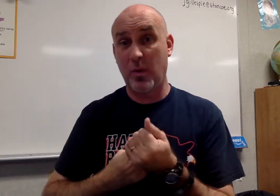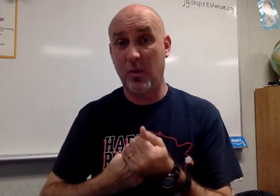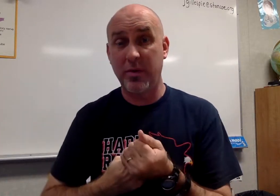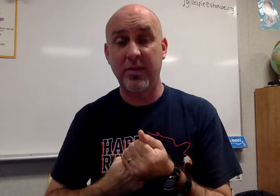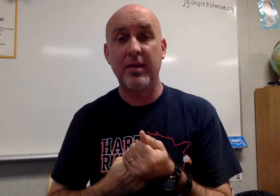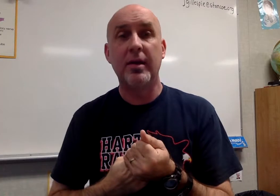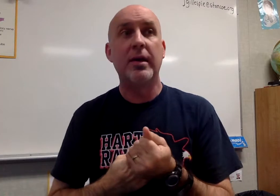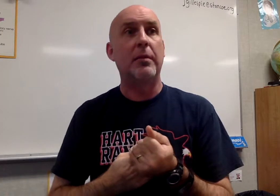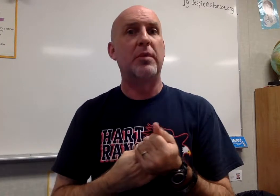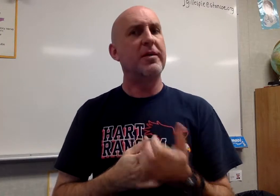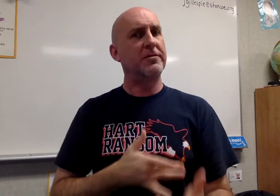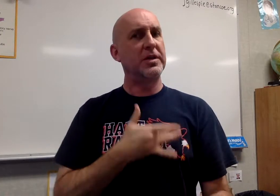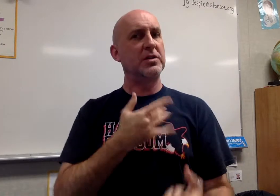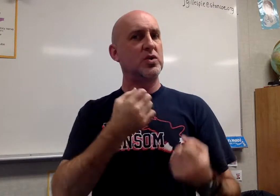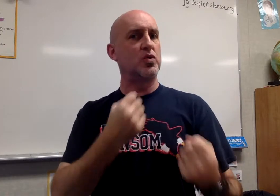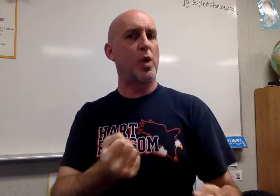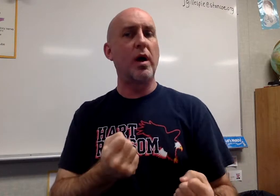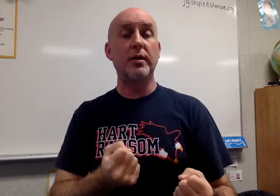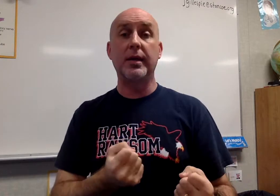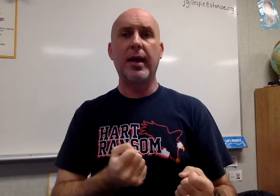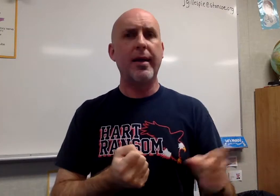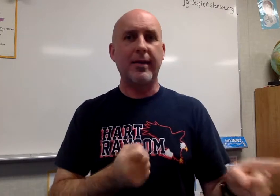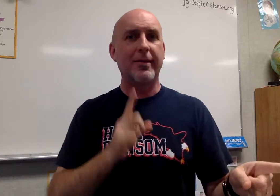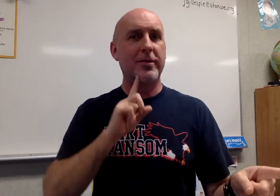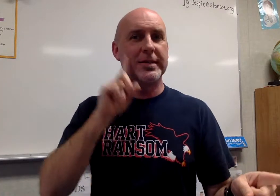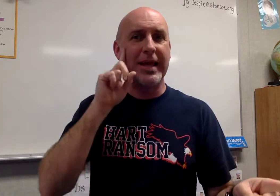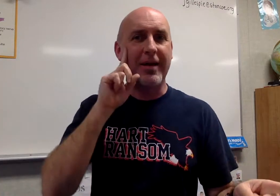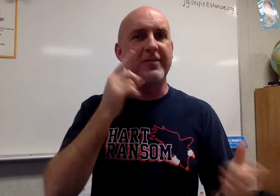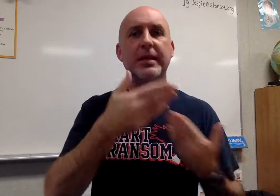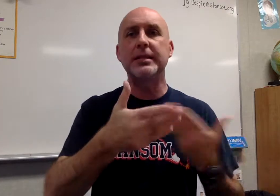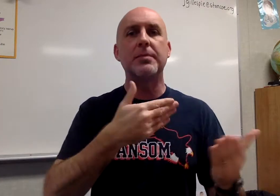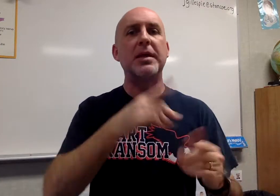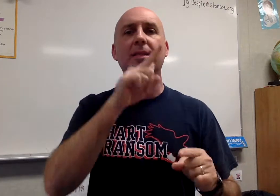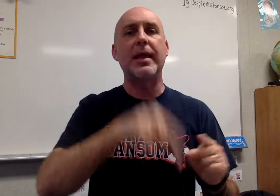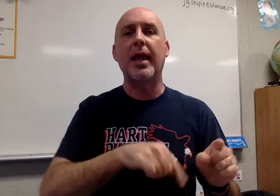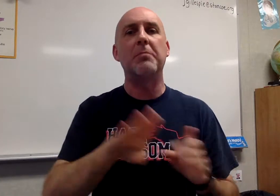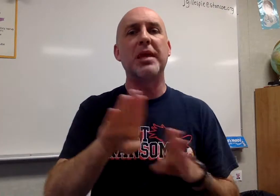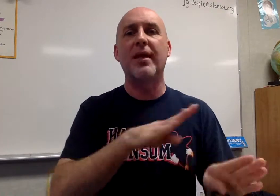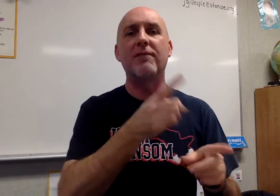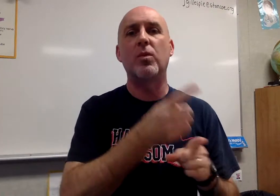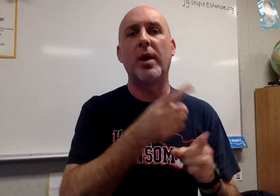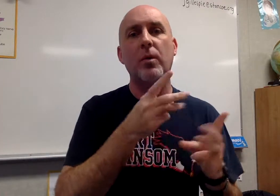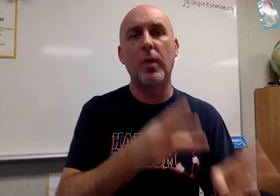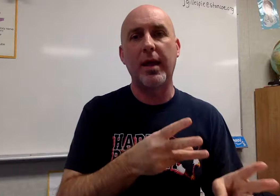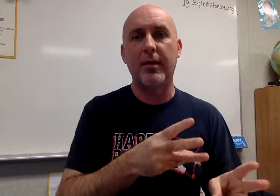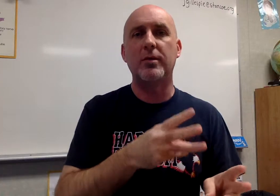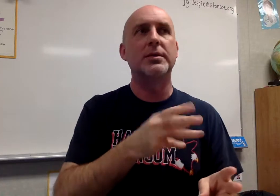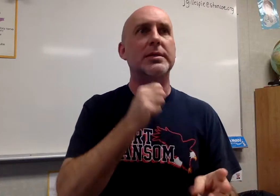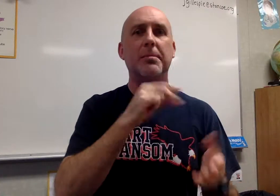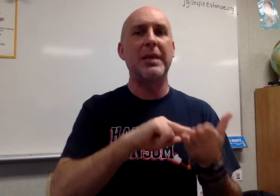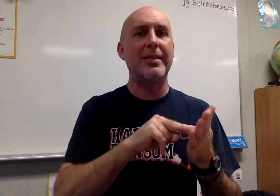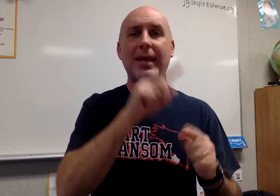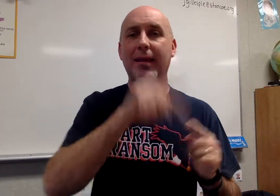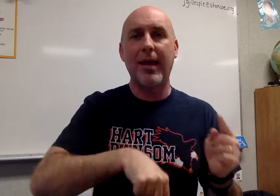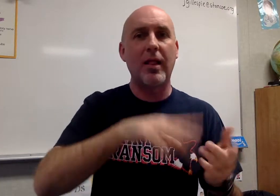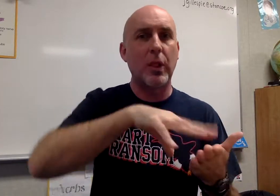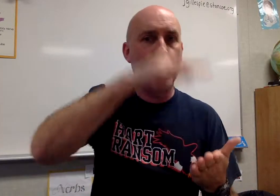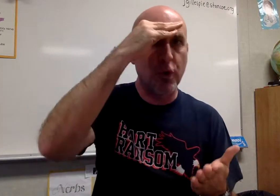both might feel strongly, hey, they're deaf. That doesn't mean they can't behave the right way, or it doesn't mean they can't